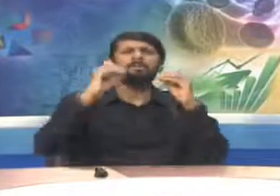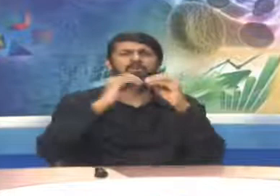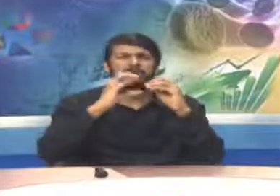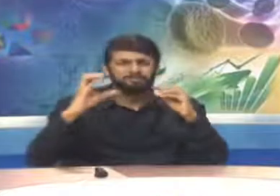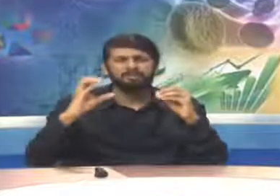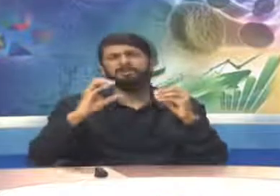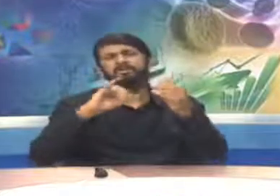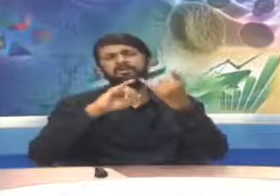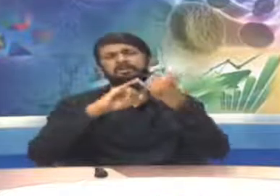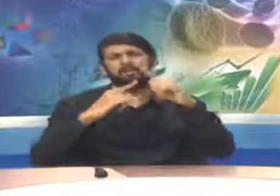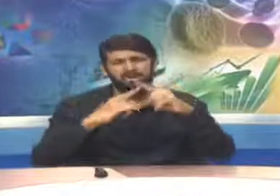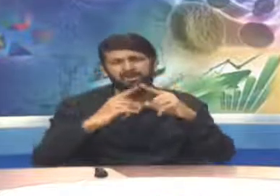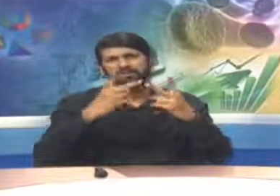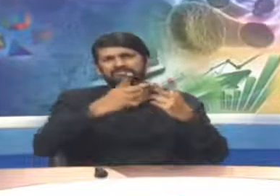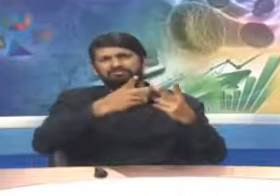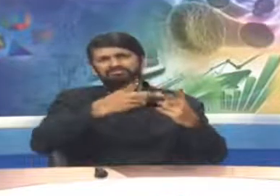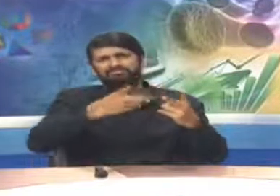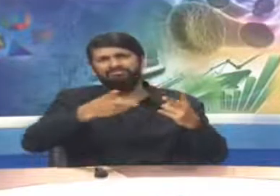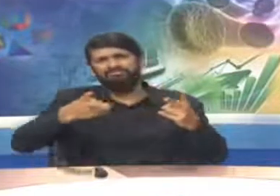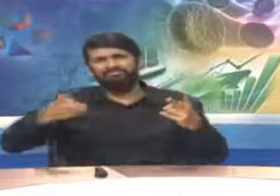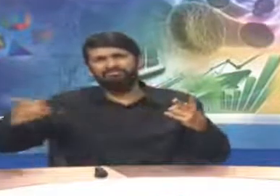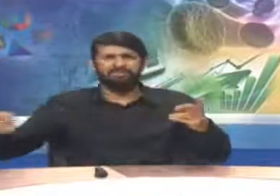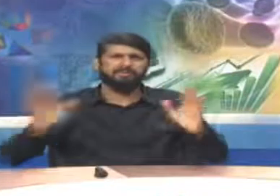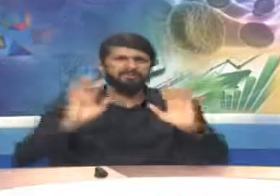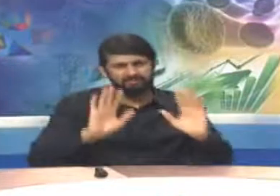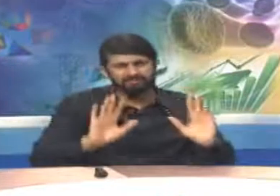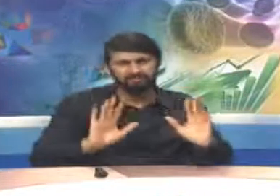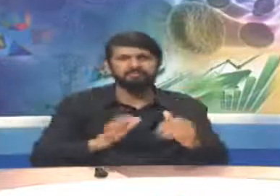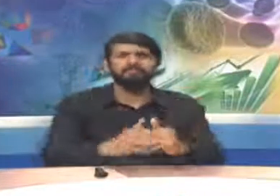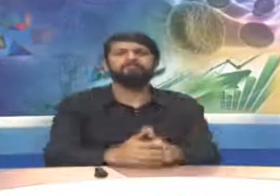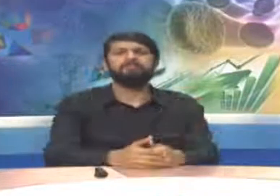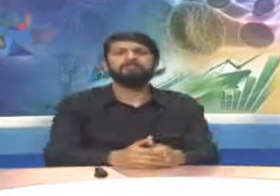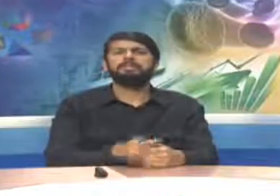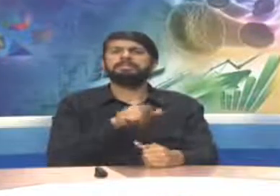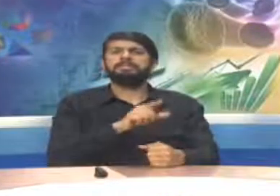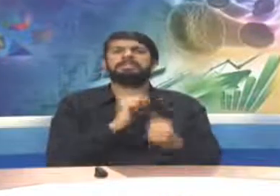especially the opposing classes through their